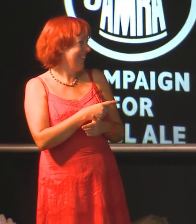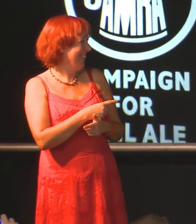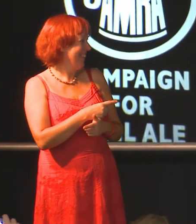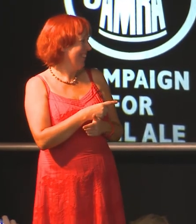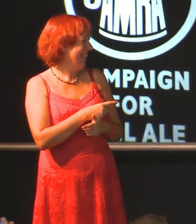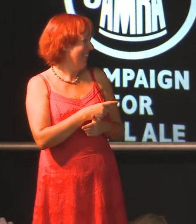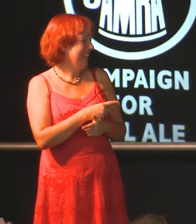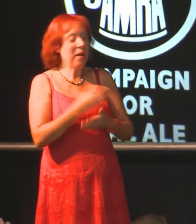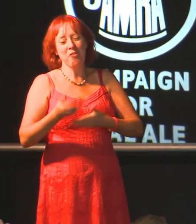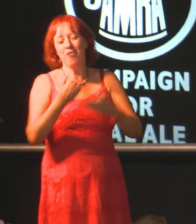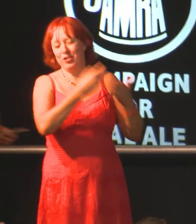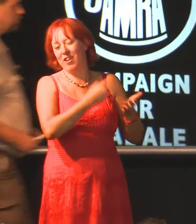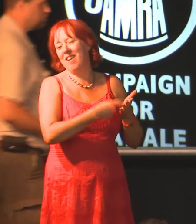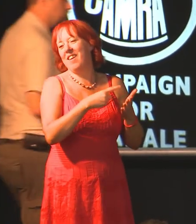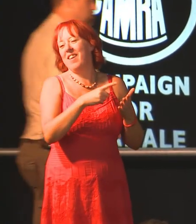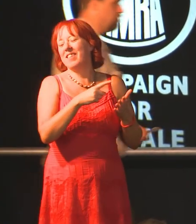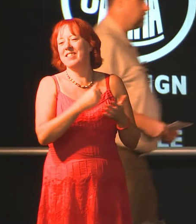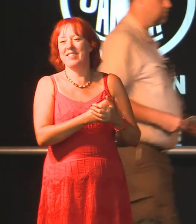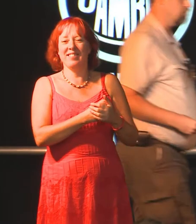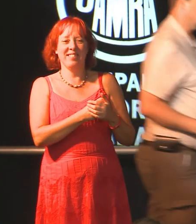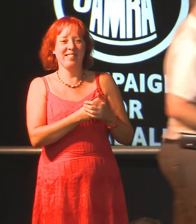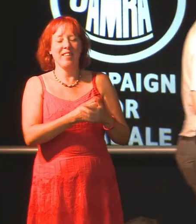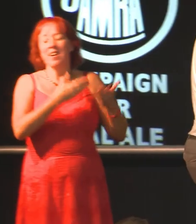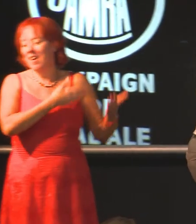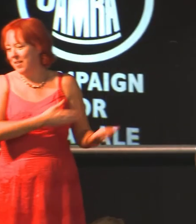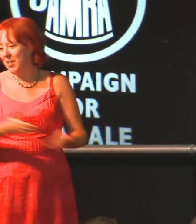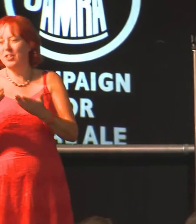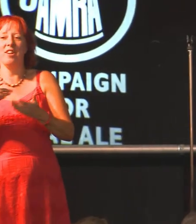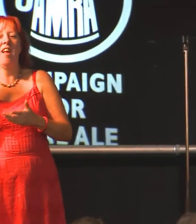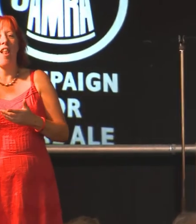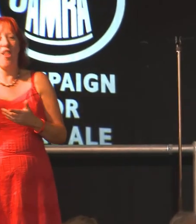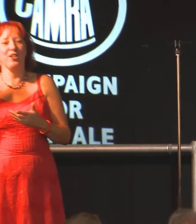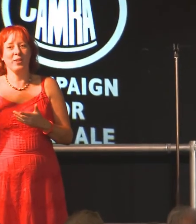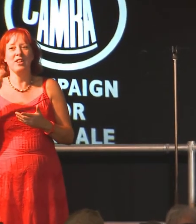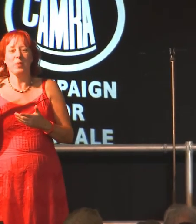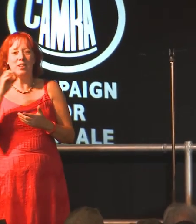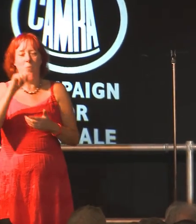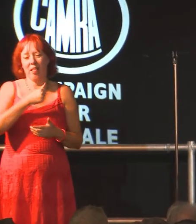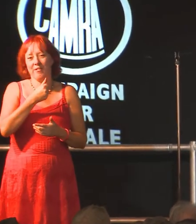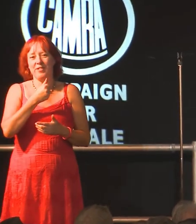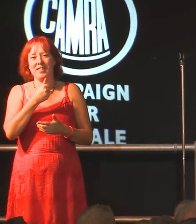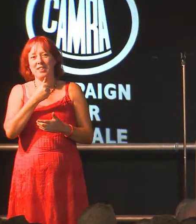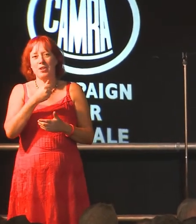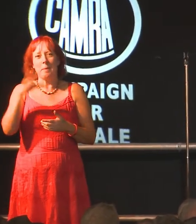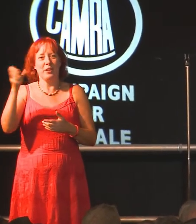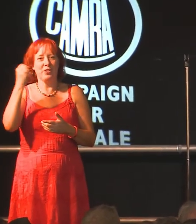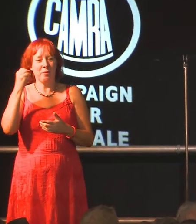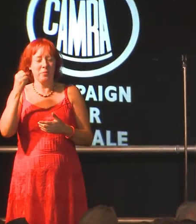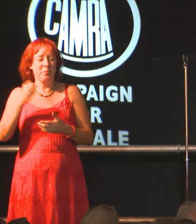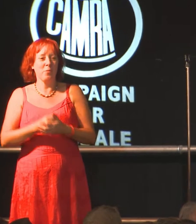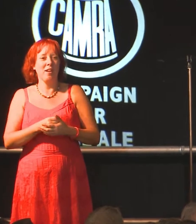let me hand over to Roger, and with that I declare the London 2012